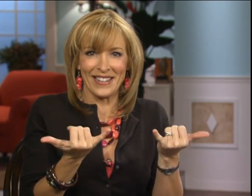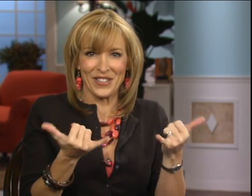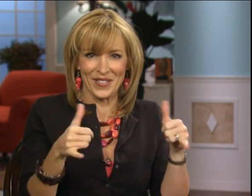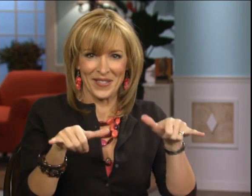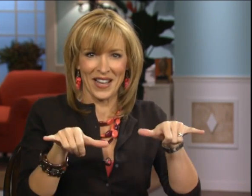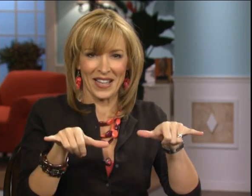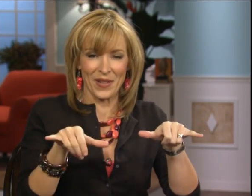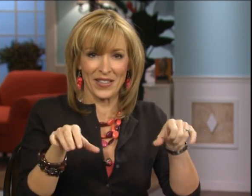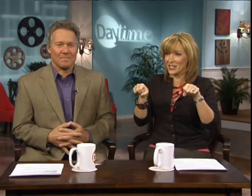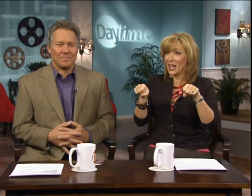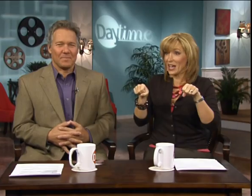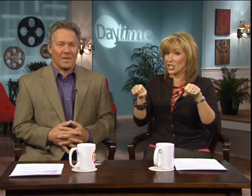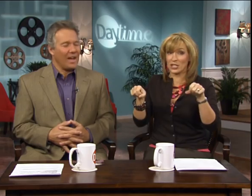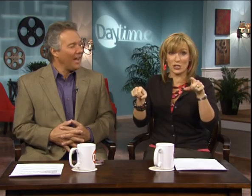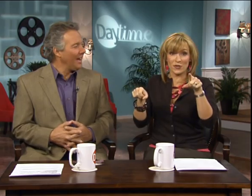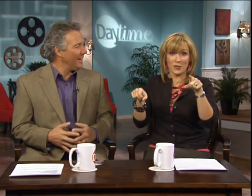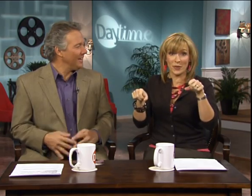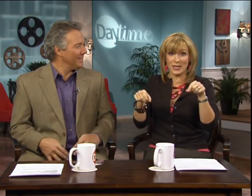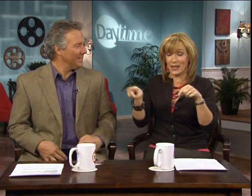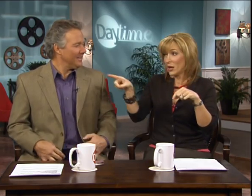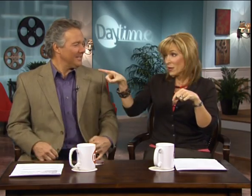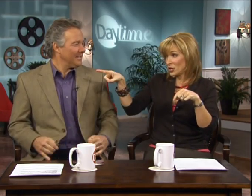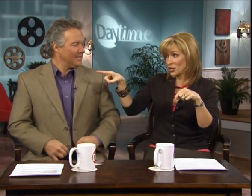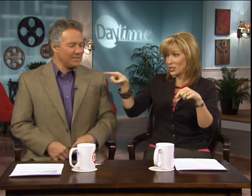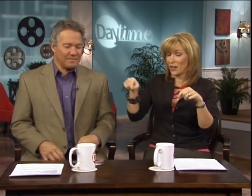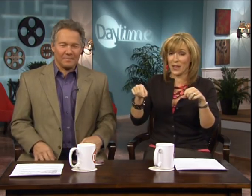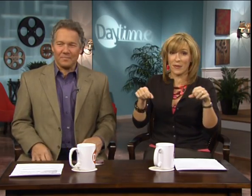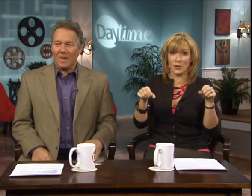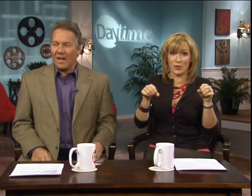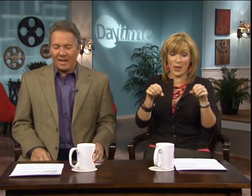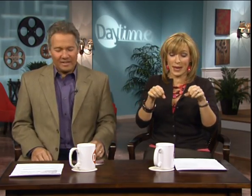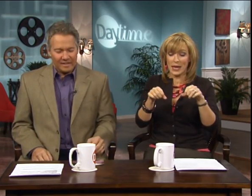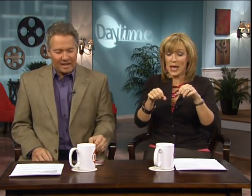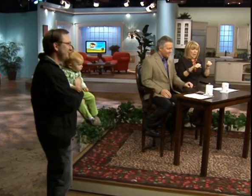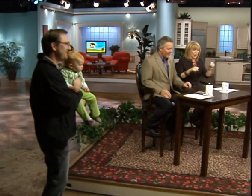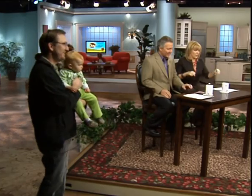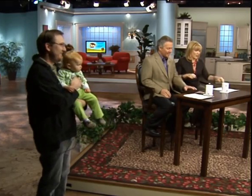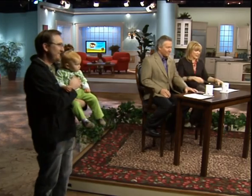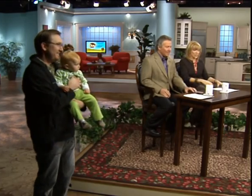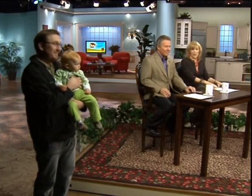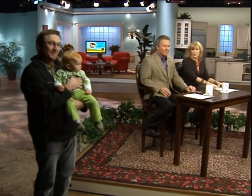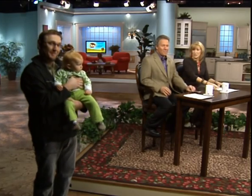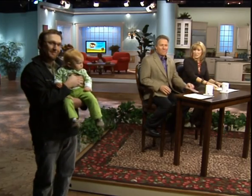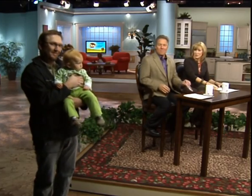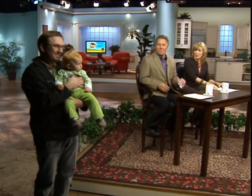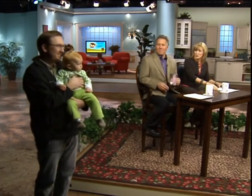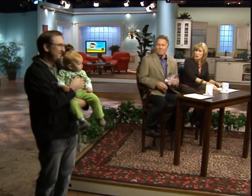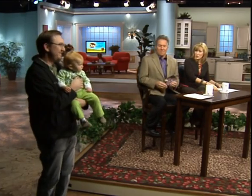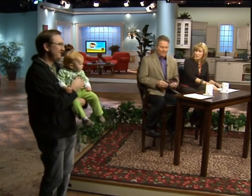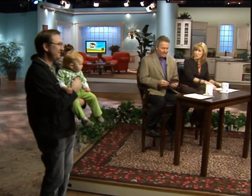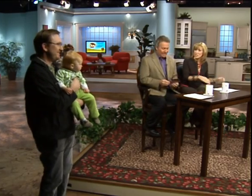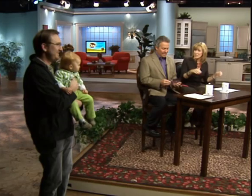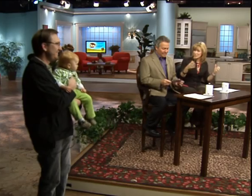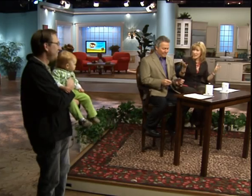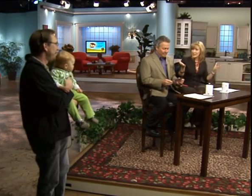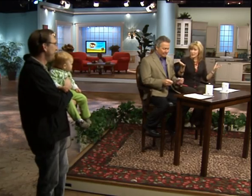knows what I'm talking about. I just learned from baby Dana. She's just off camera with Ben. Ben's daughter is 16 months old. And she's sign